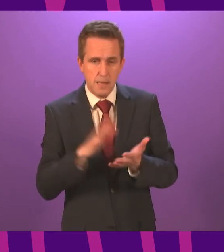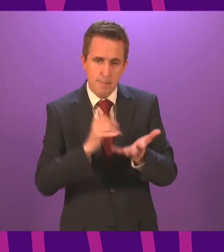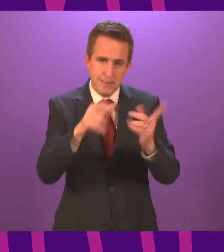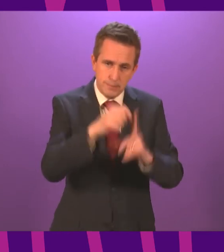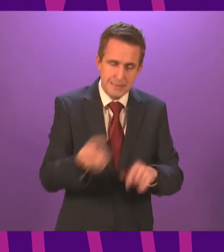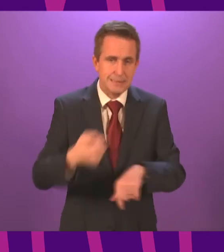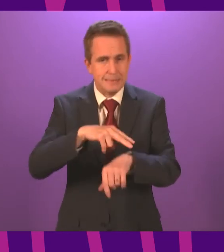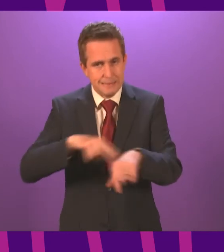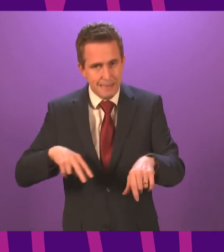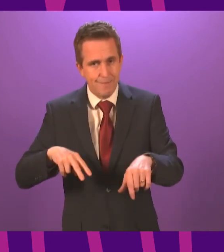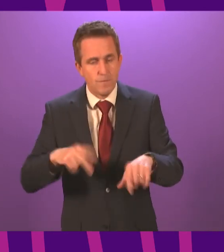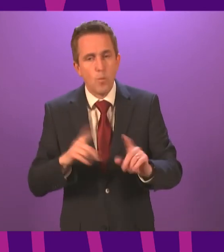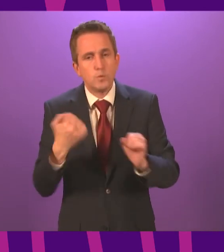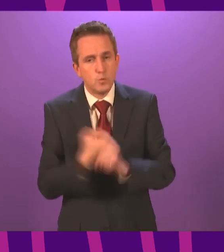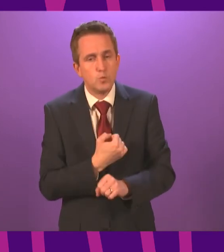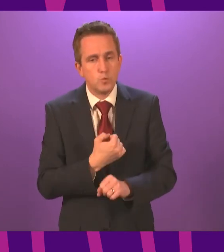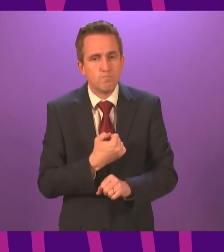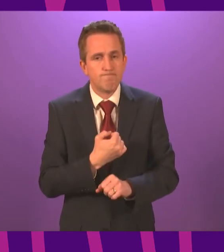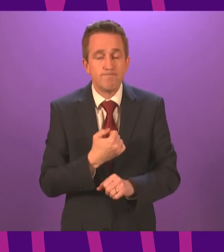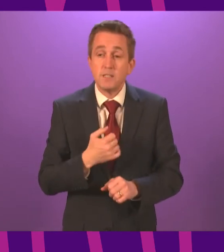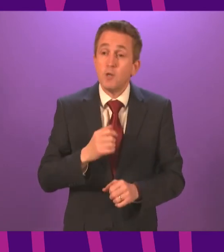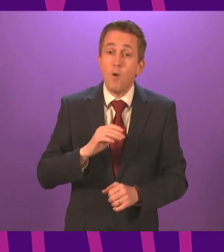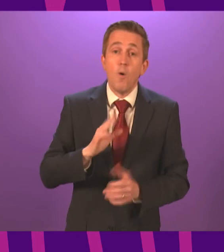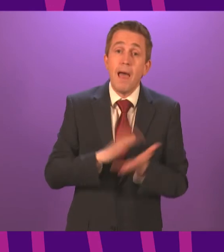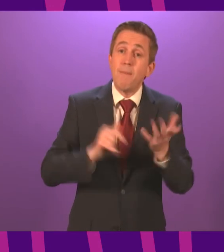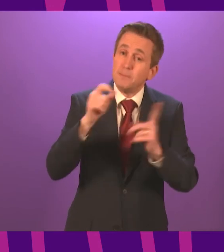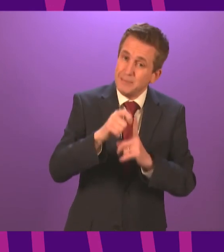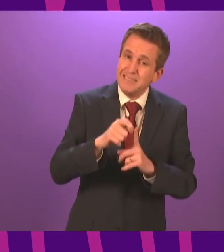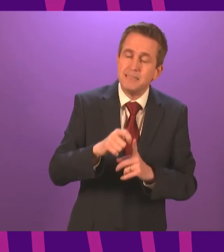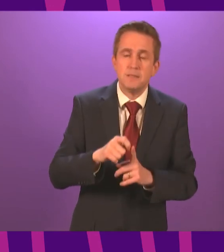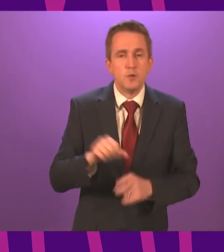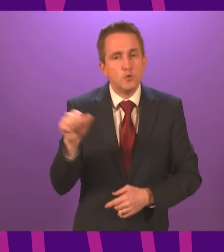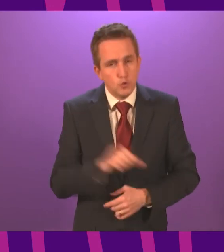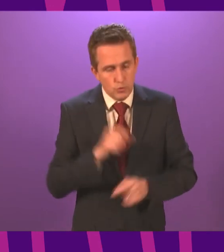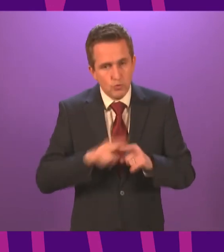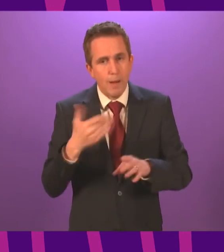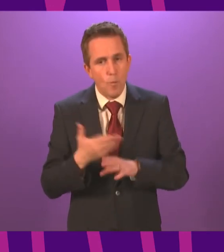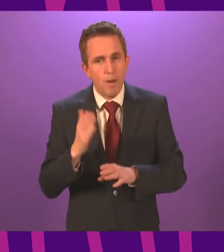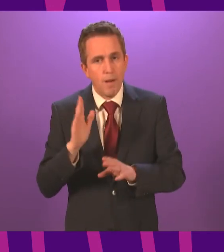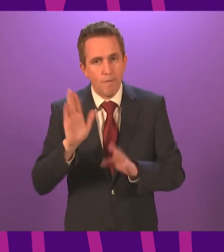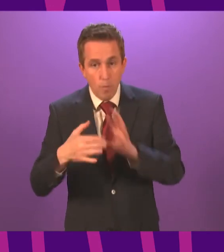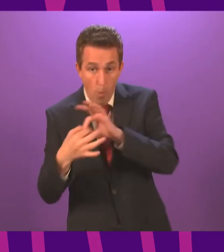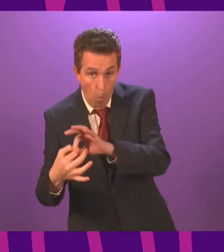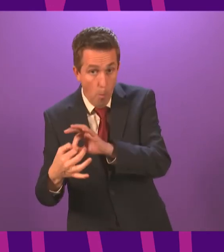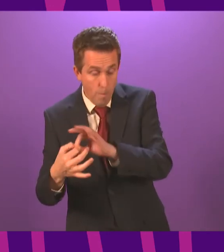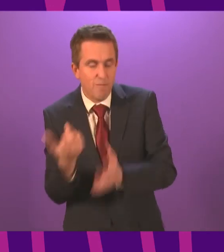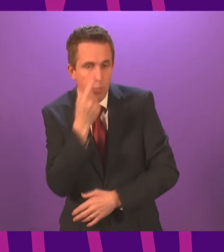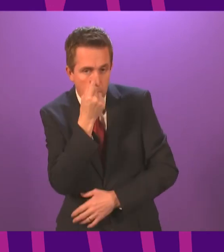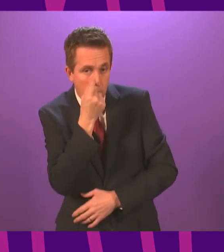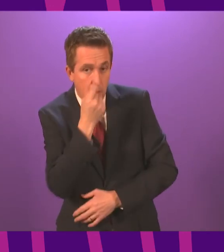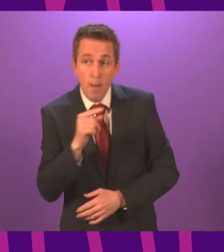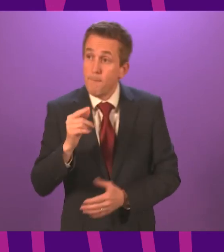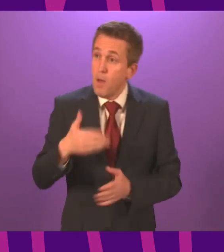staff. The advice is still for all members here that we should work from home where possible. However, this is essential business, and